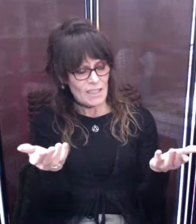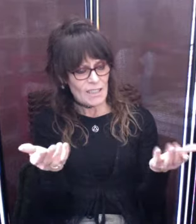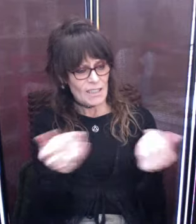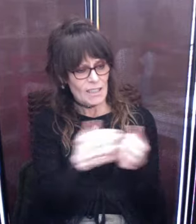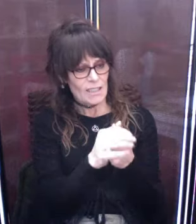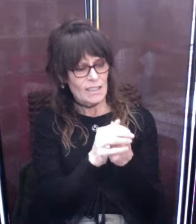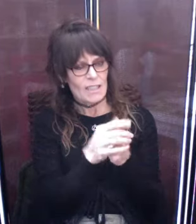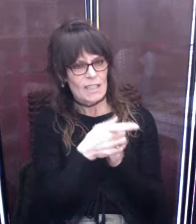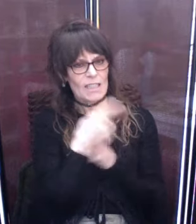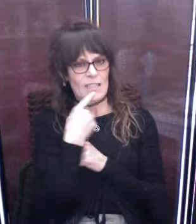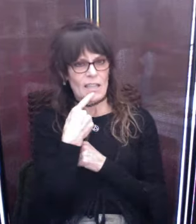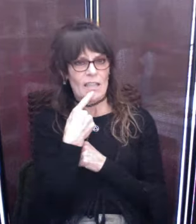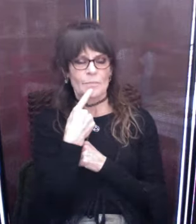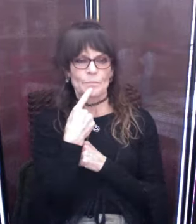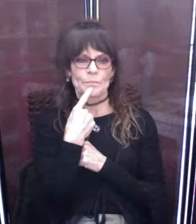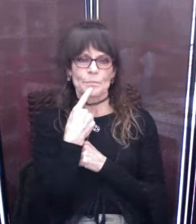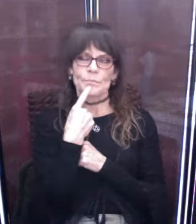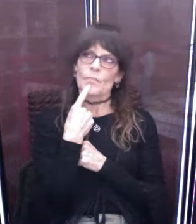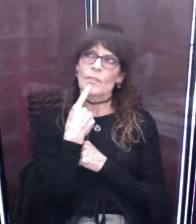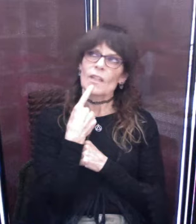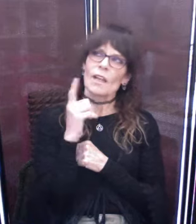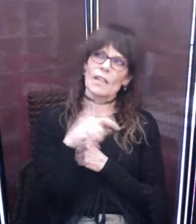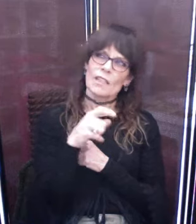said, "Yeah, I need to look after the girls, Jim."